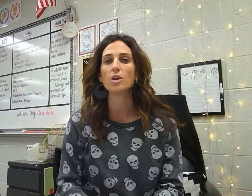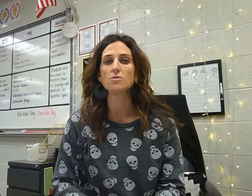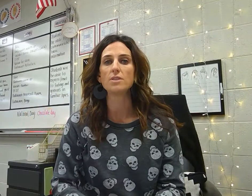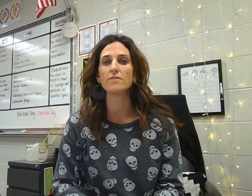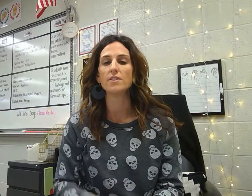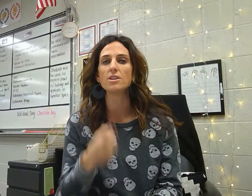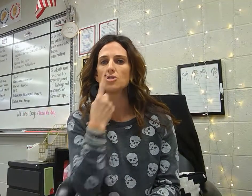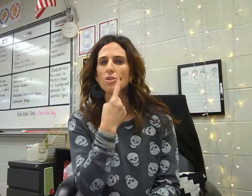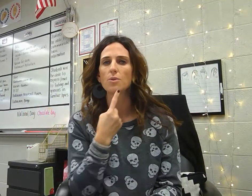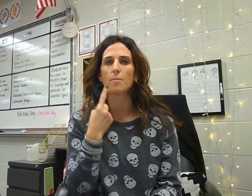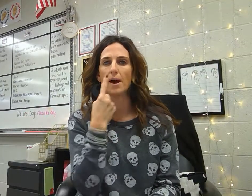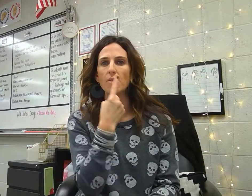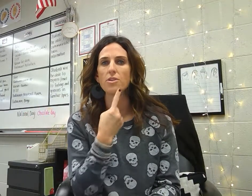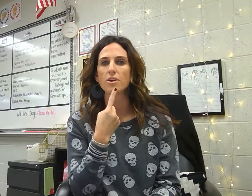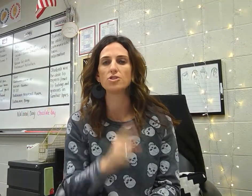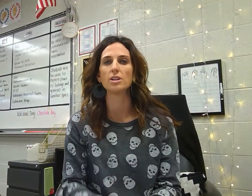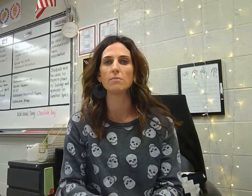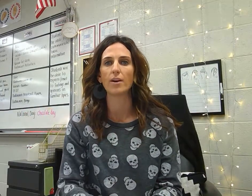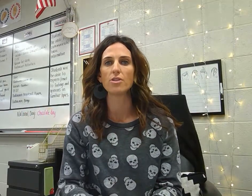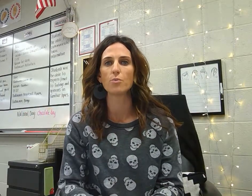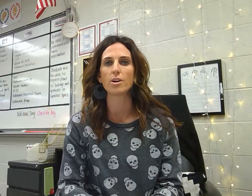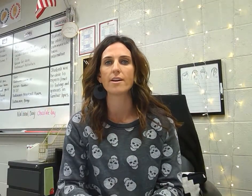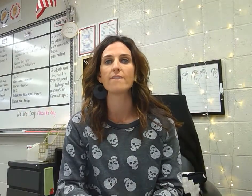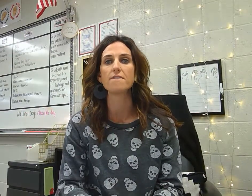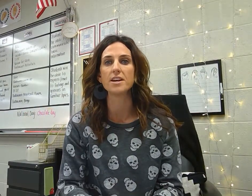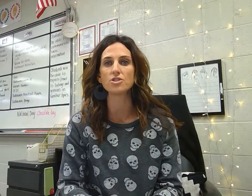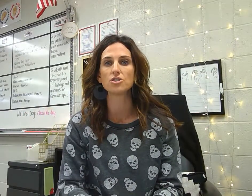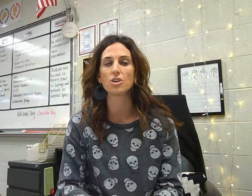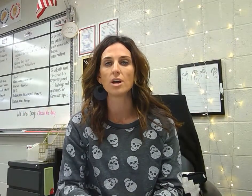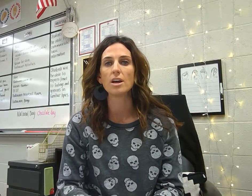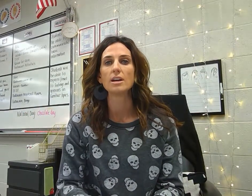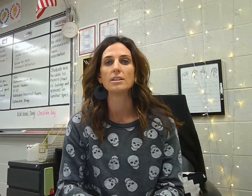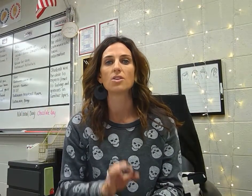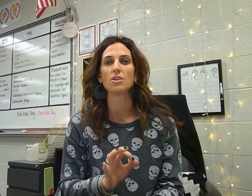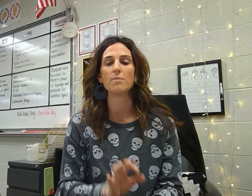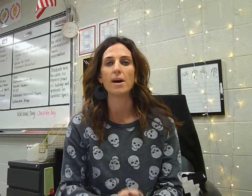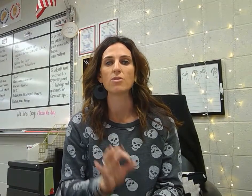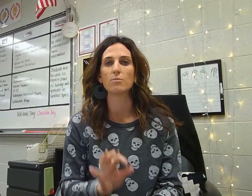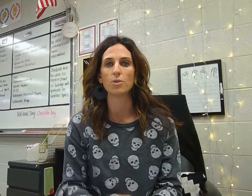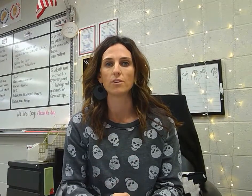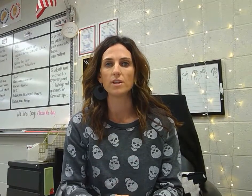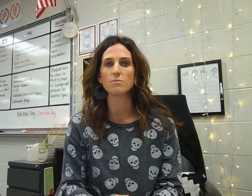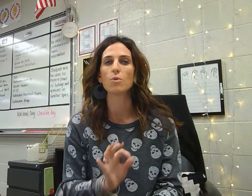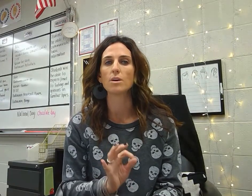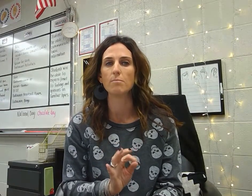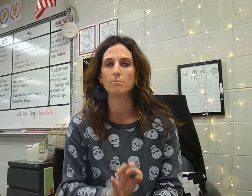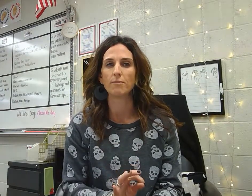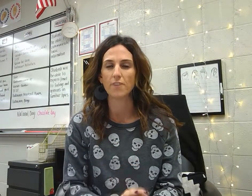you sign finish, your mouth should mouth the word fish. It's called a mouth morpheme or